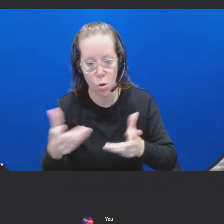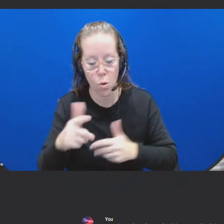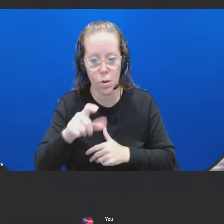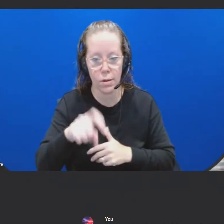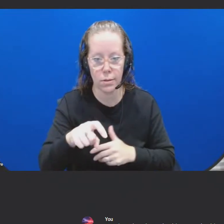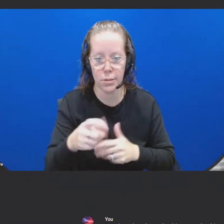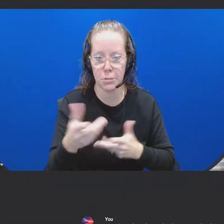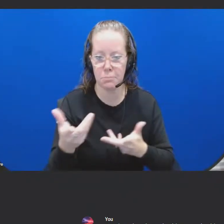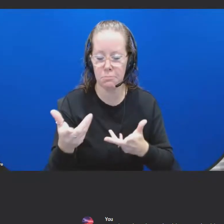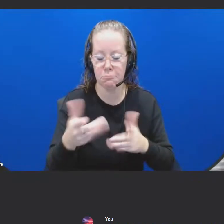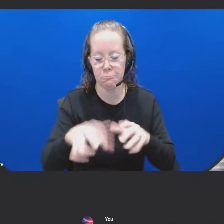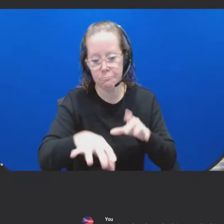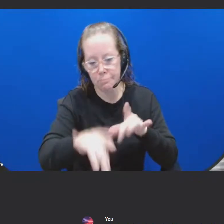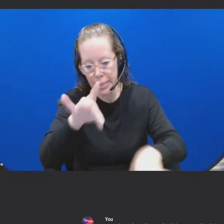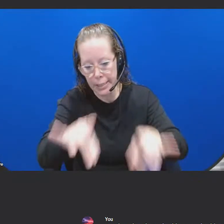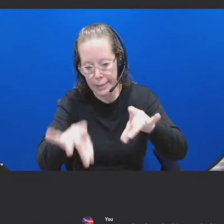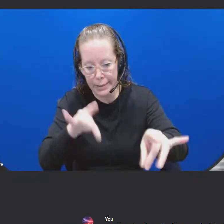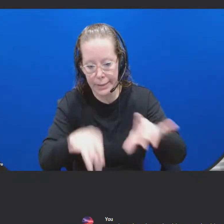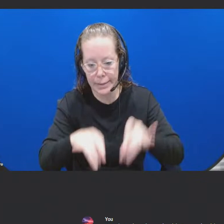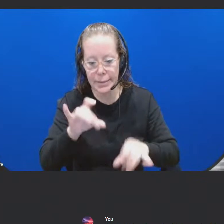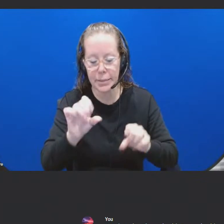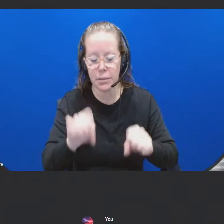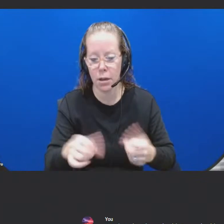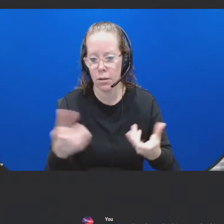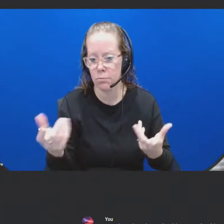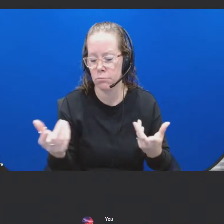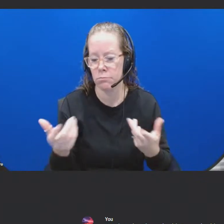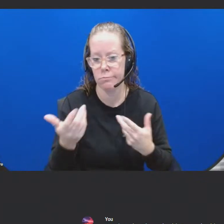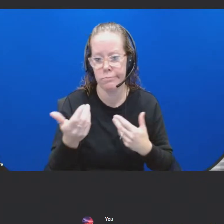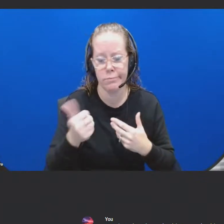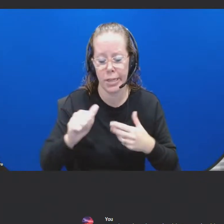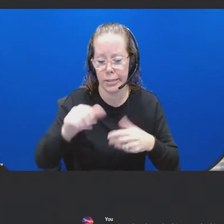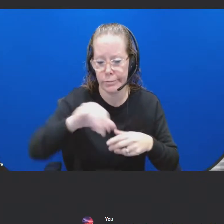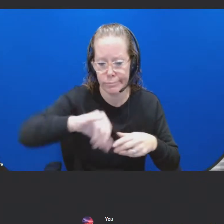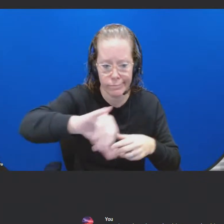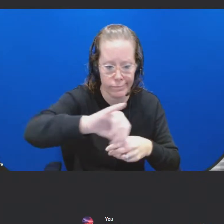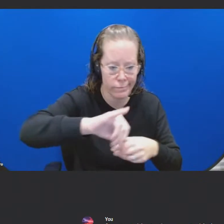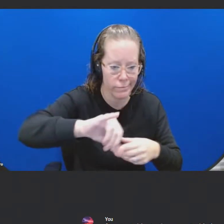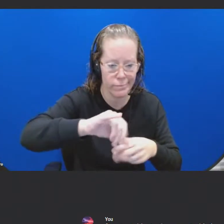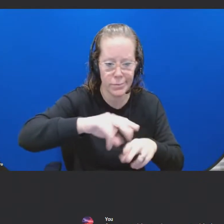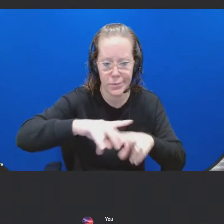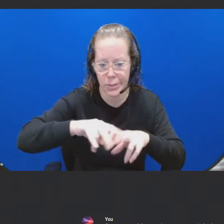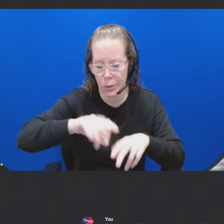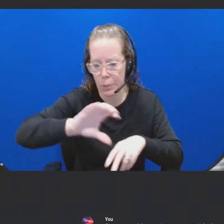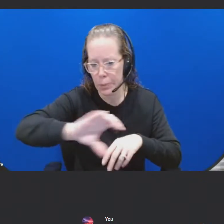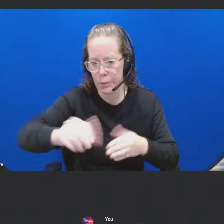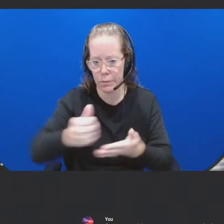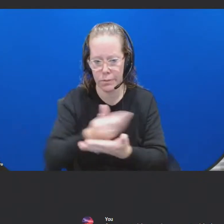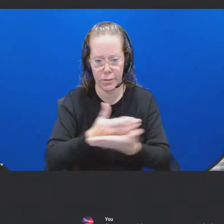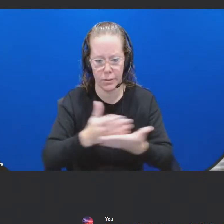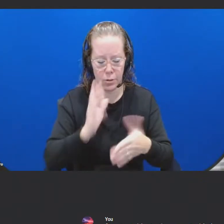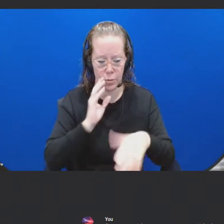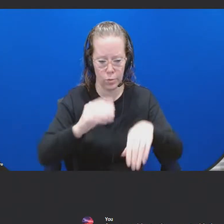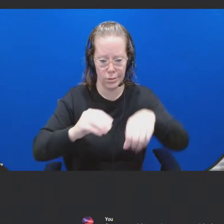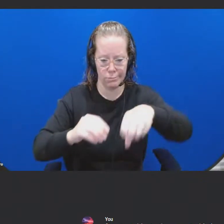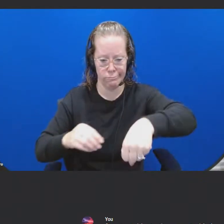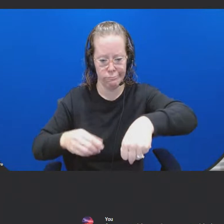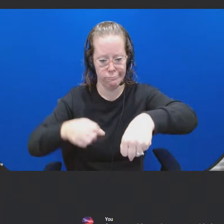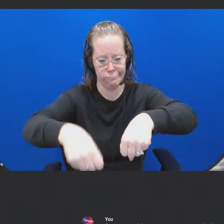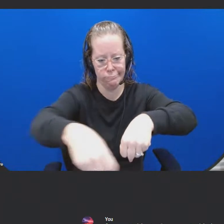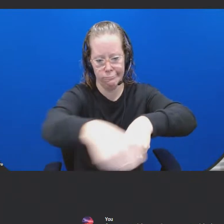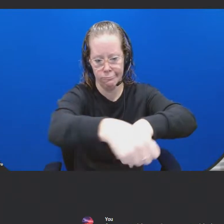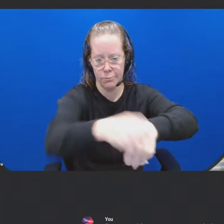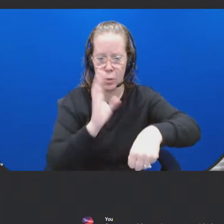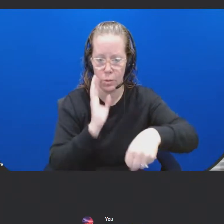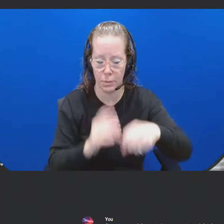the condiments that the residents have asked for specifically will be in the caddy, so that they're